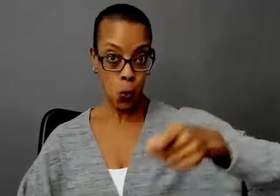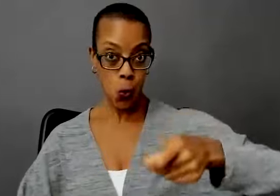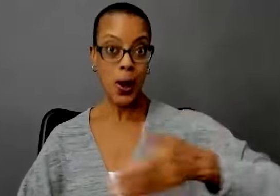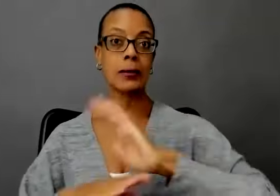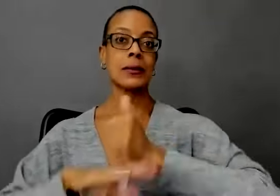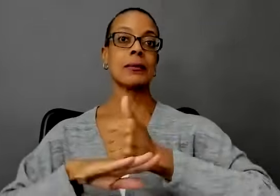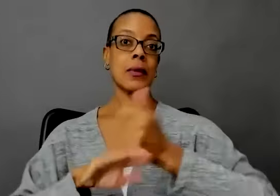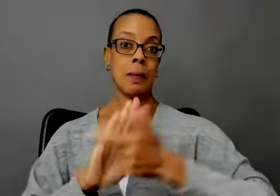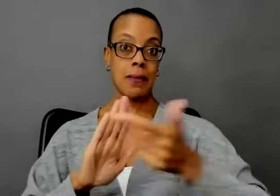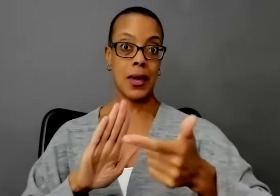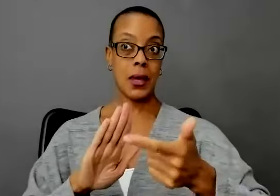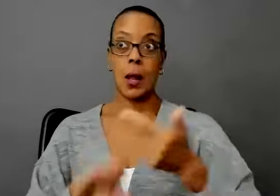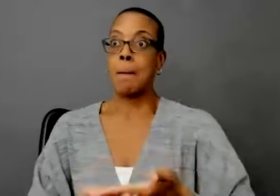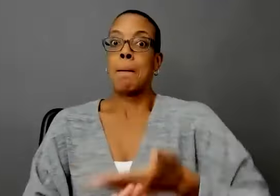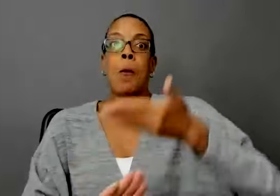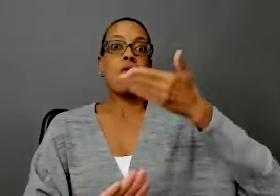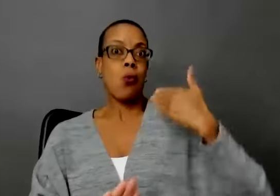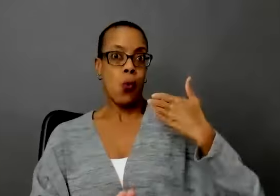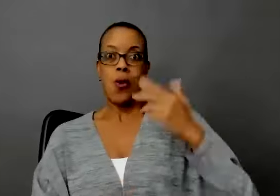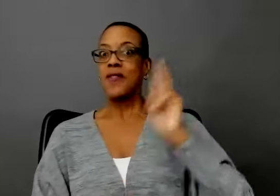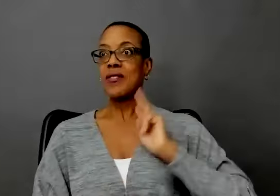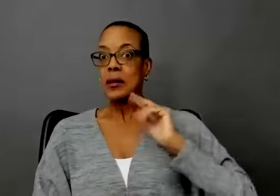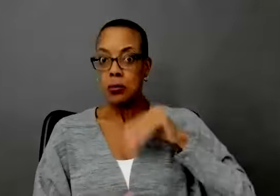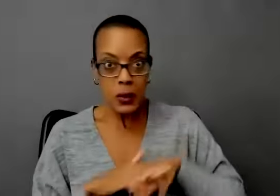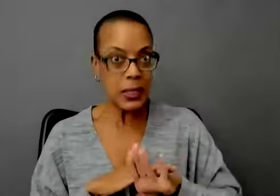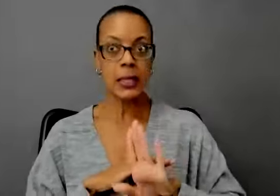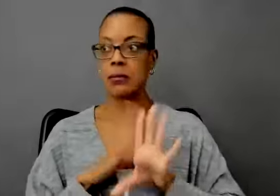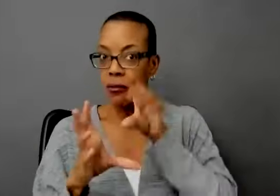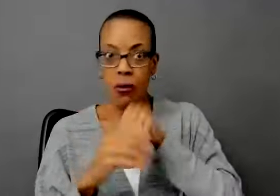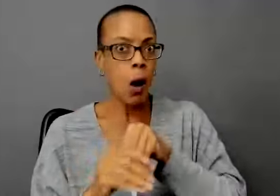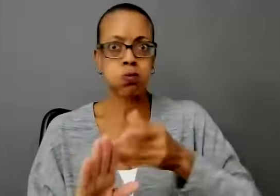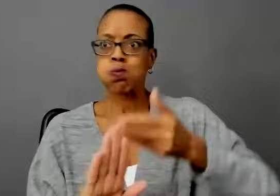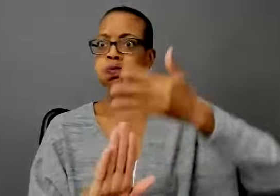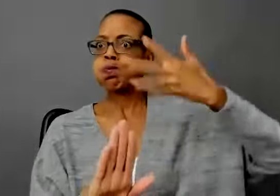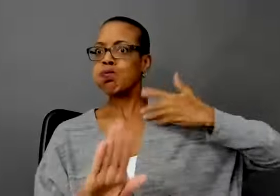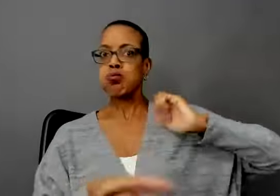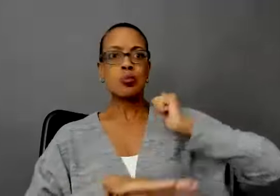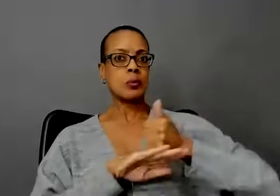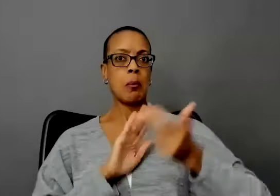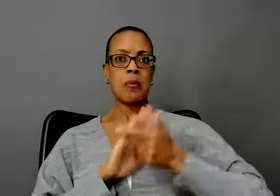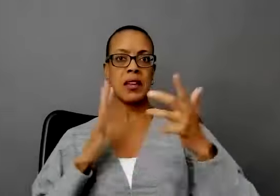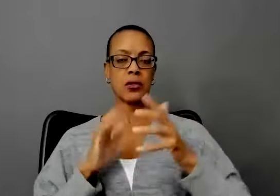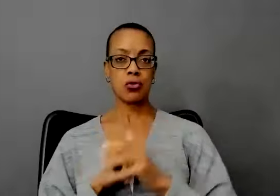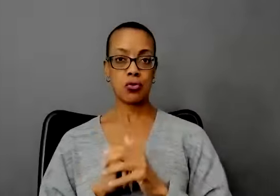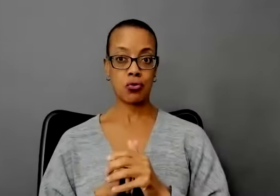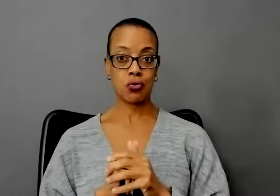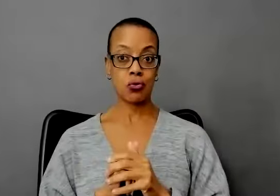is even involved in the process or participates in the proceedings. The law did not mandate the